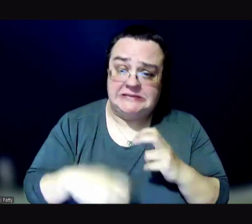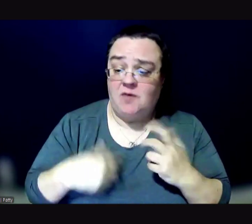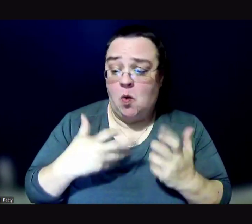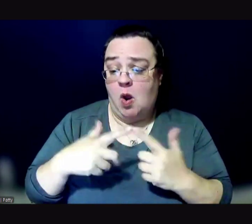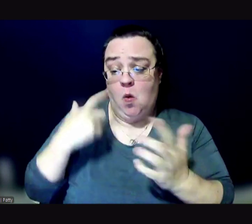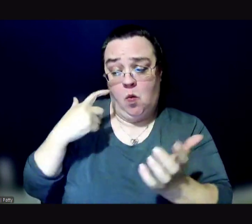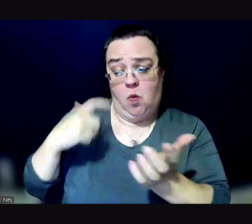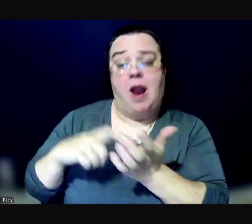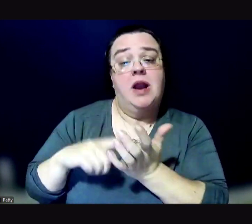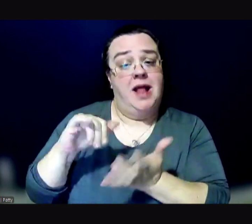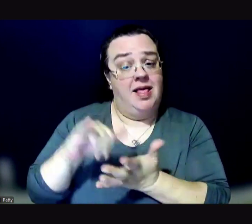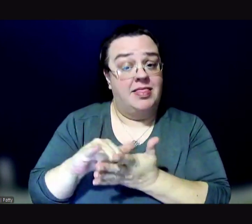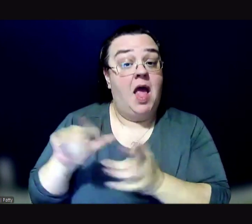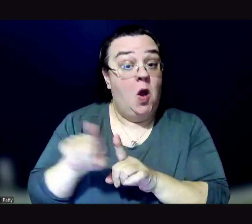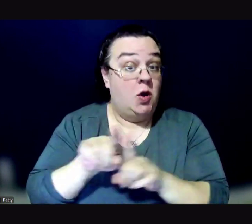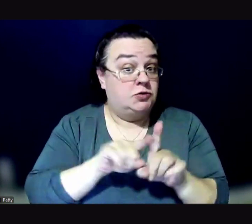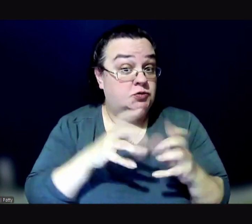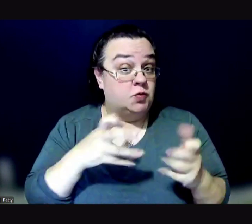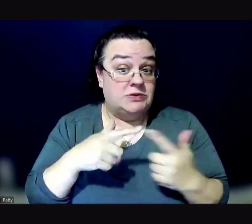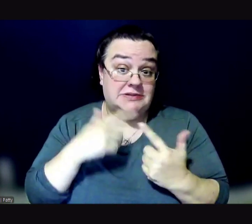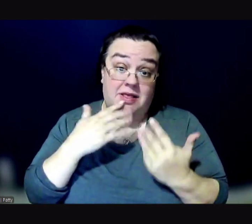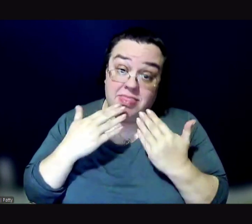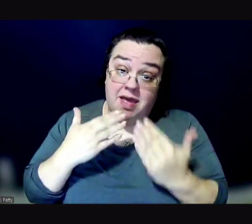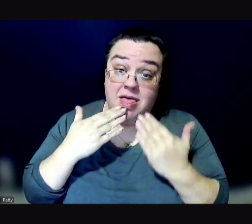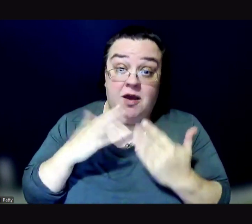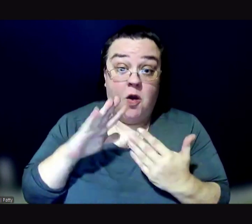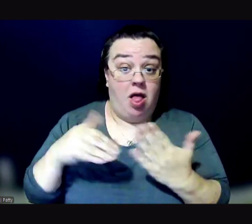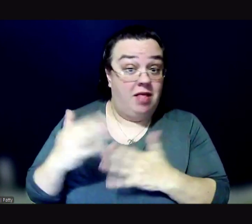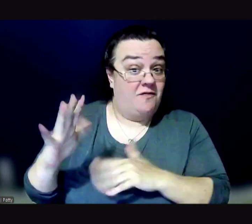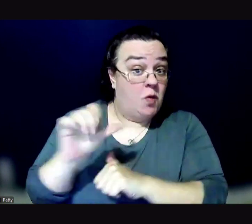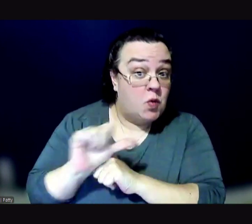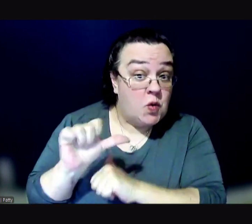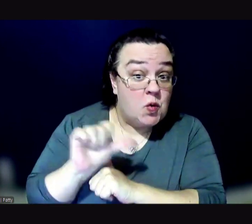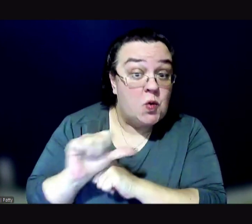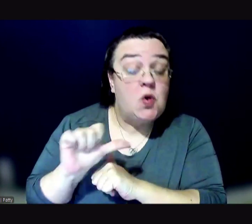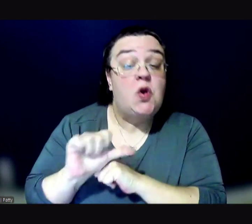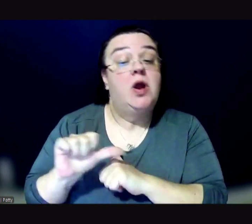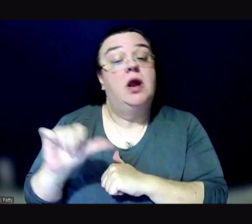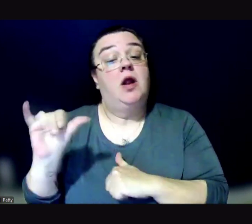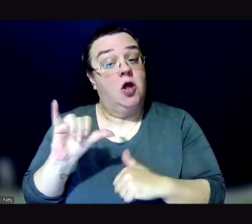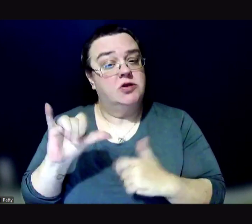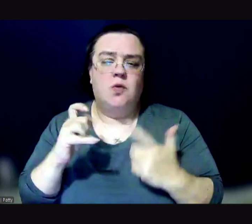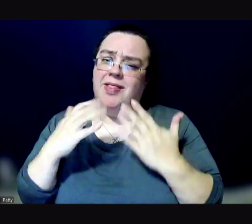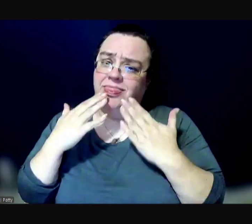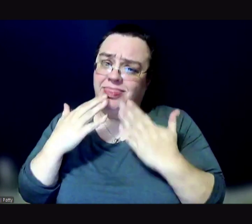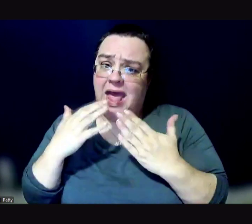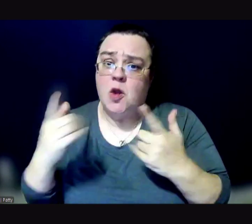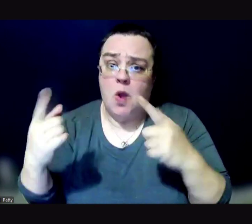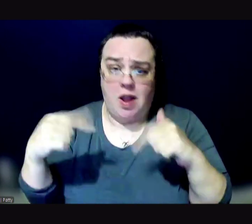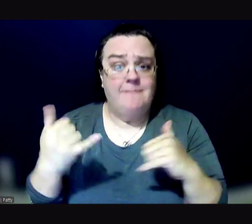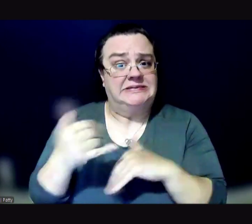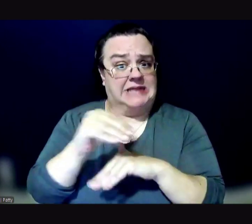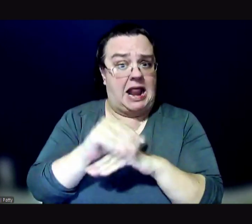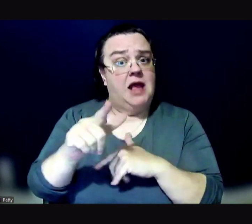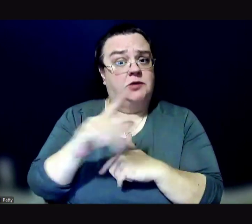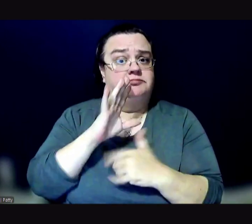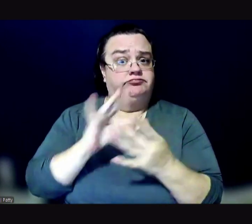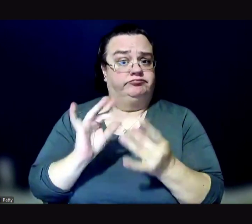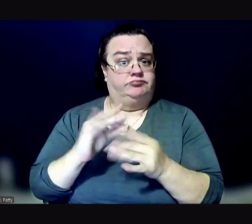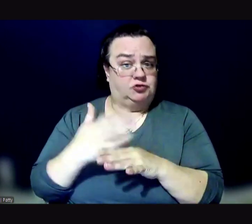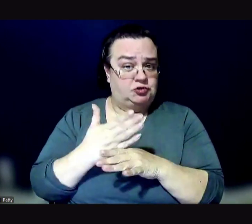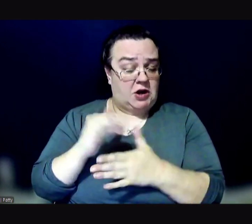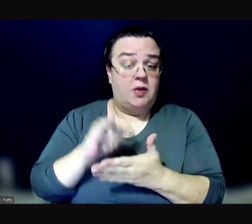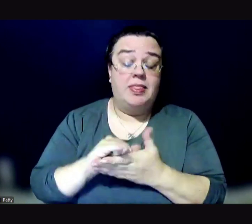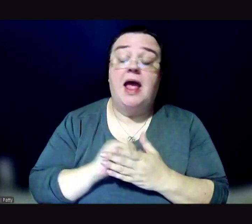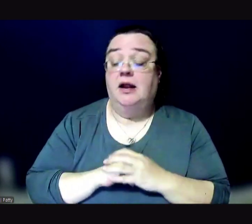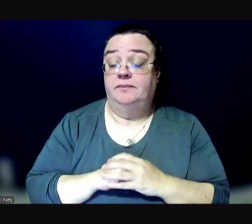you for all your work, but also thank you for coming tonight and saying all of that. Just procedurally,